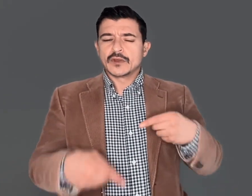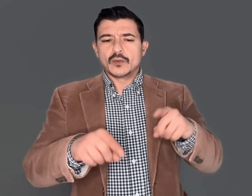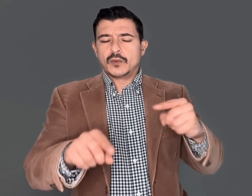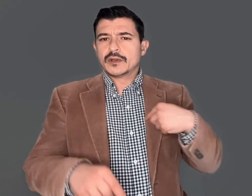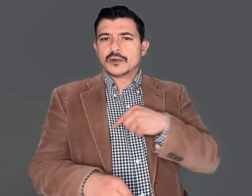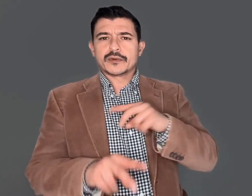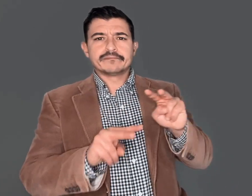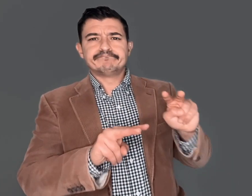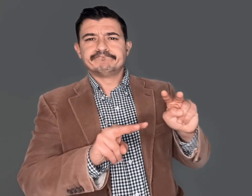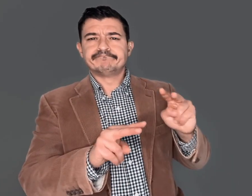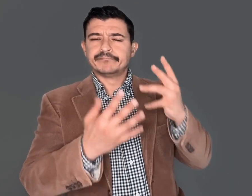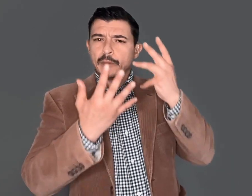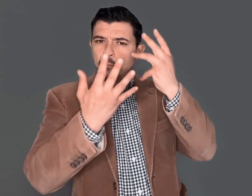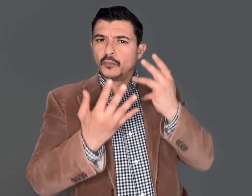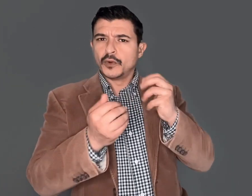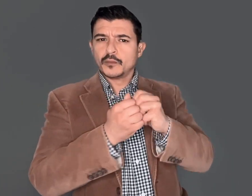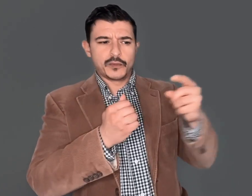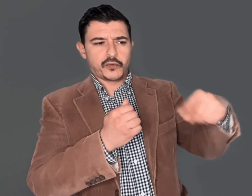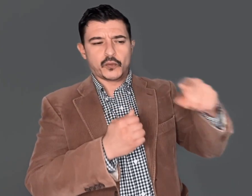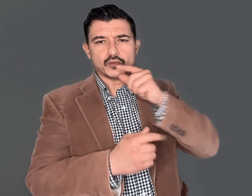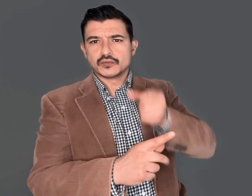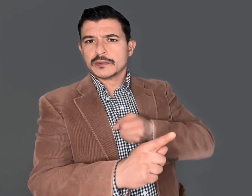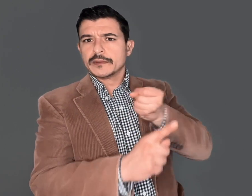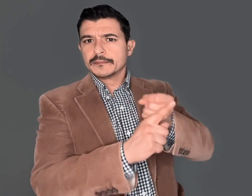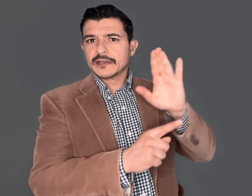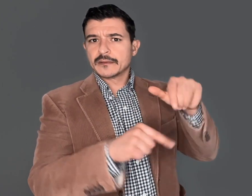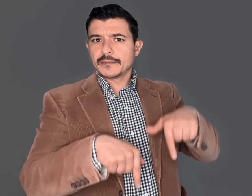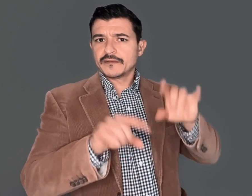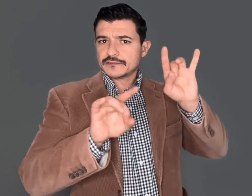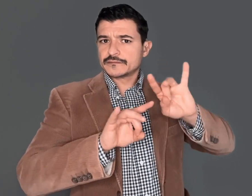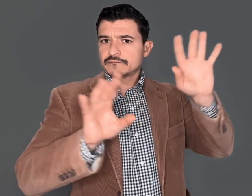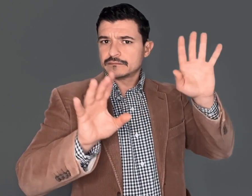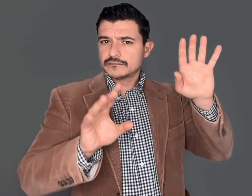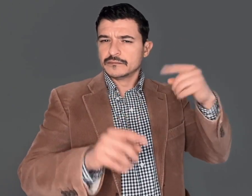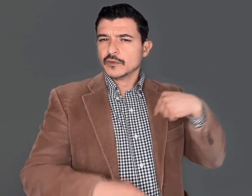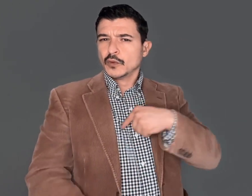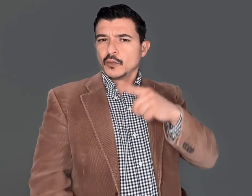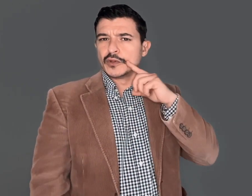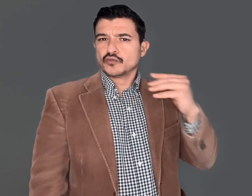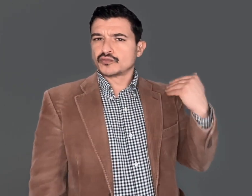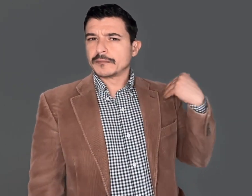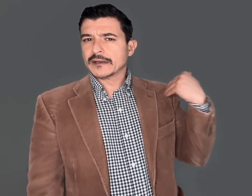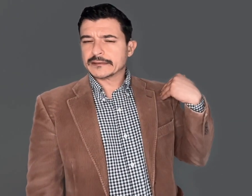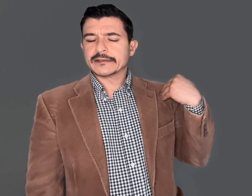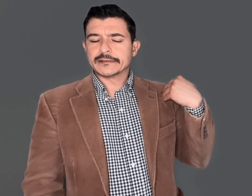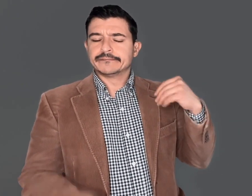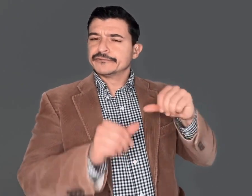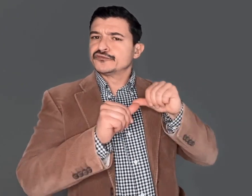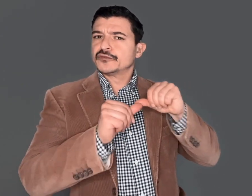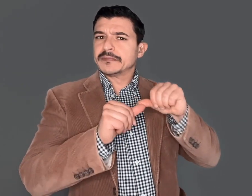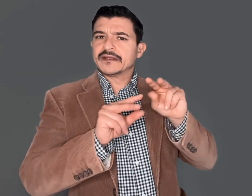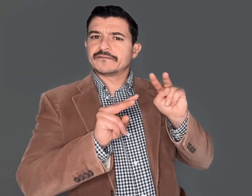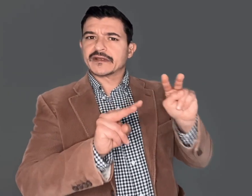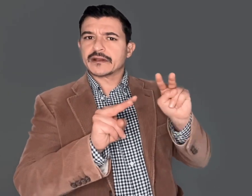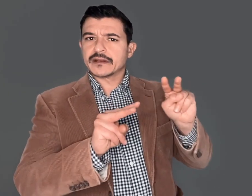As we mourn with those affected by this tragedy, we are reminded to stay vigilant